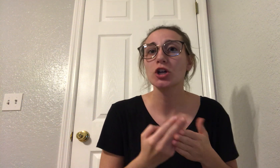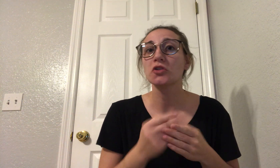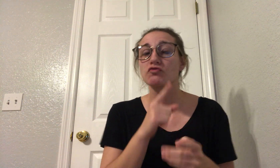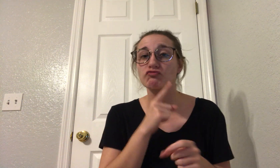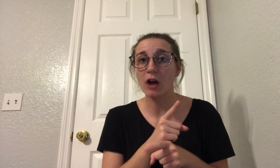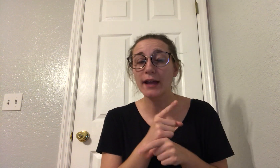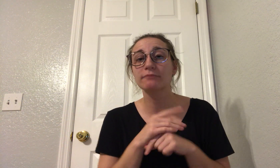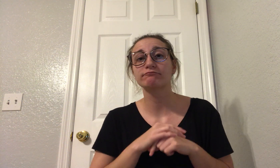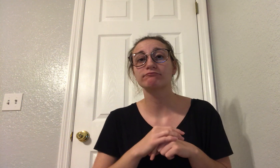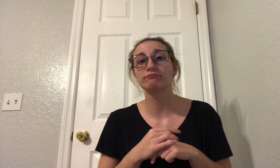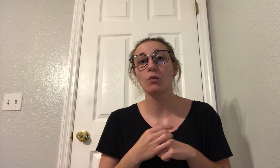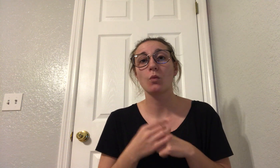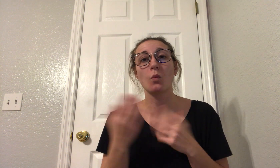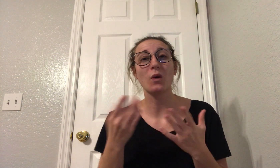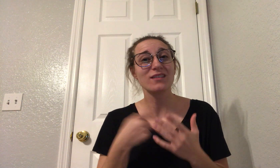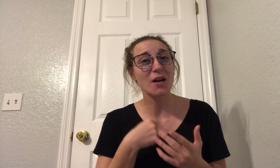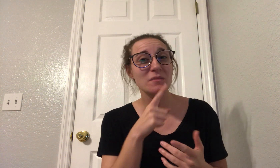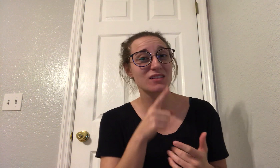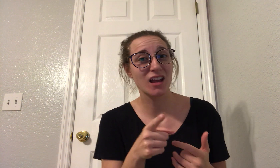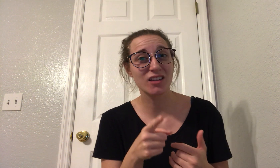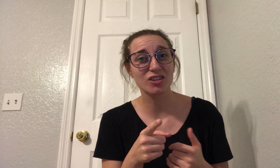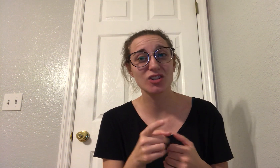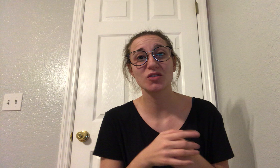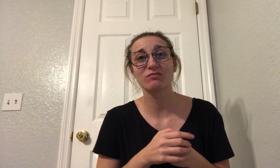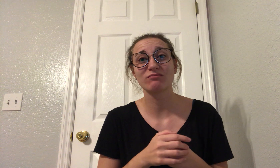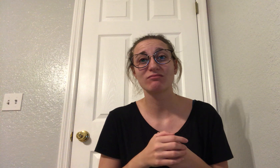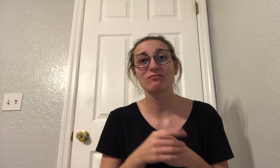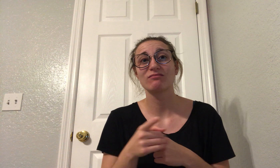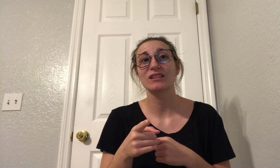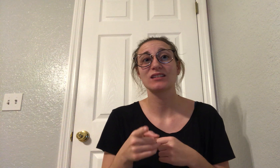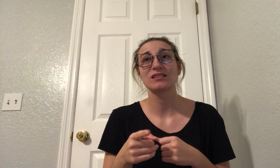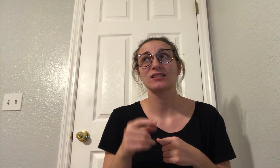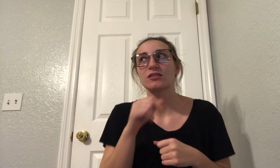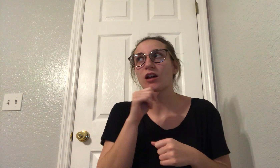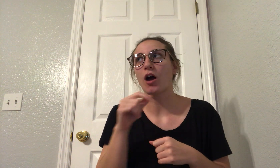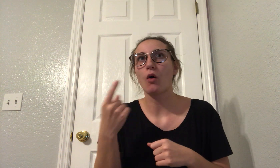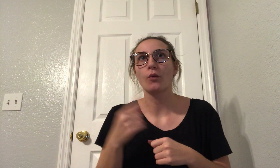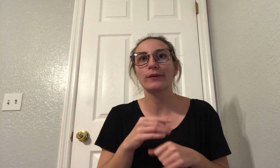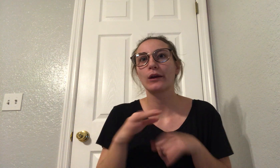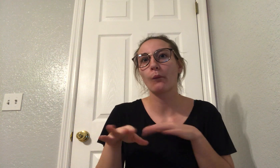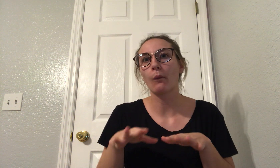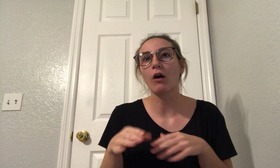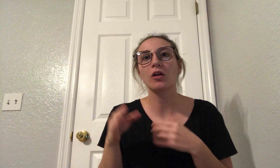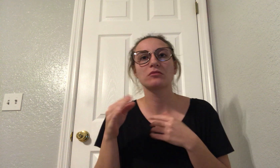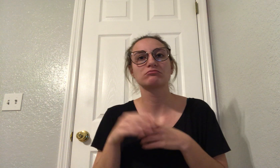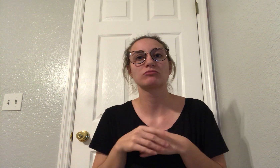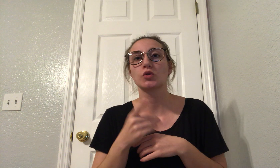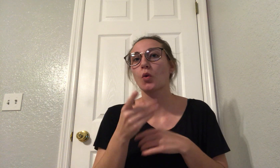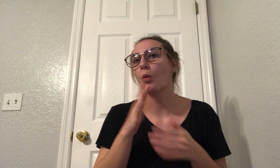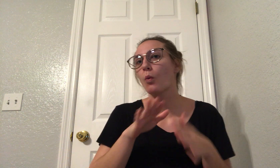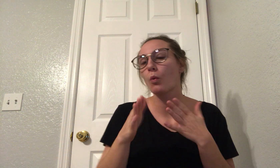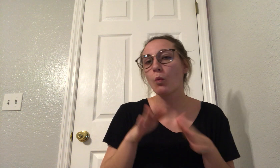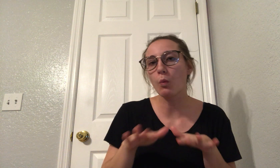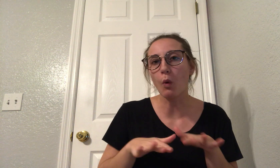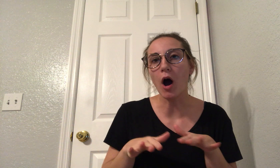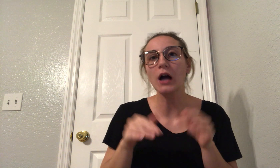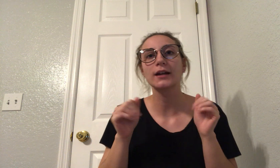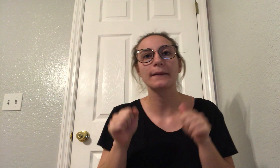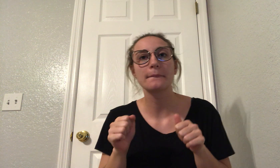Everything I'm giving you, this is probably, other than a walk, and your walk can be 10, 20 minutes. None of these things takes a long time,